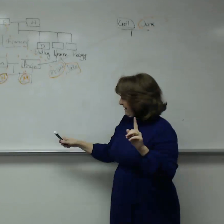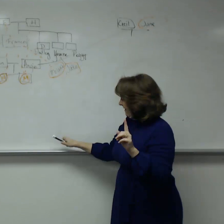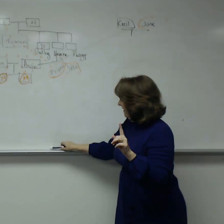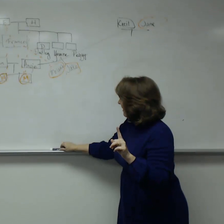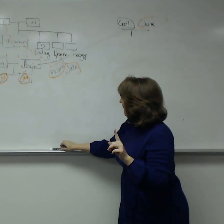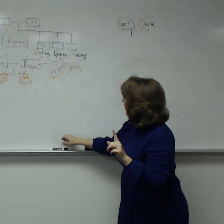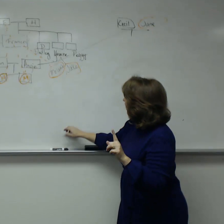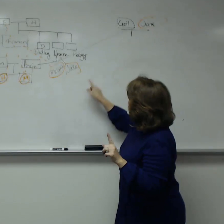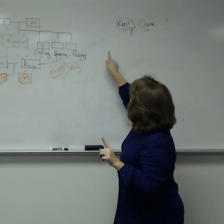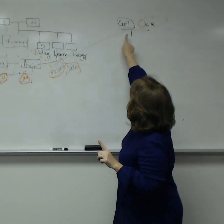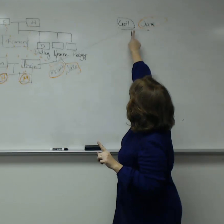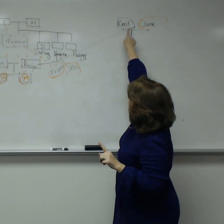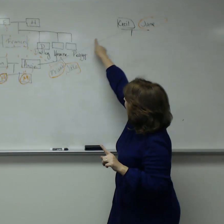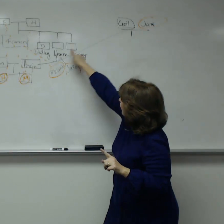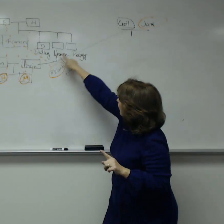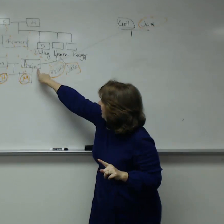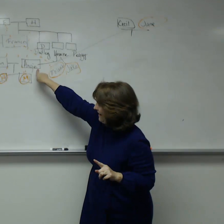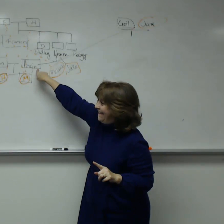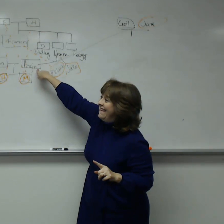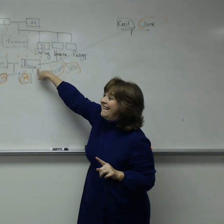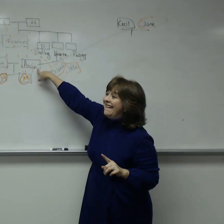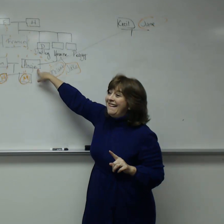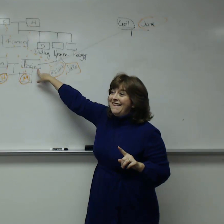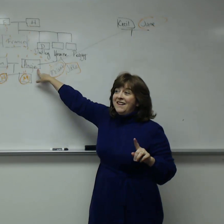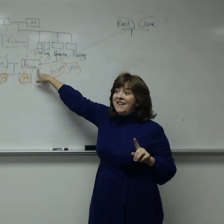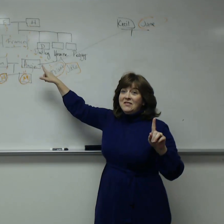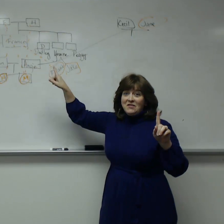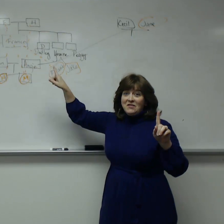Well, that's the problem. Uh-huh. So,